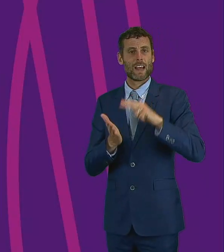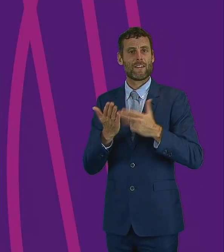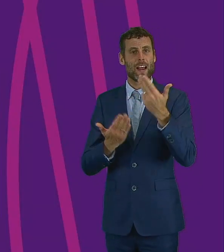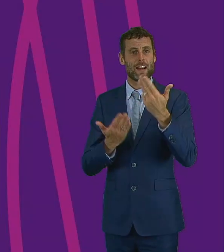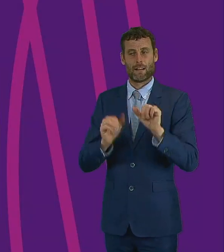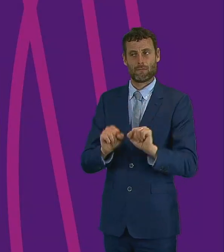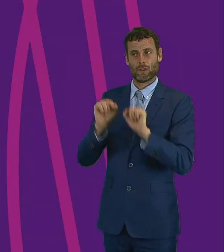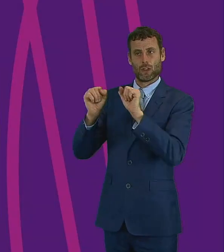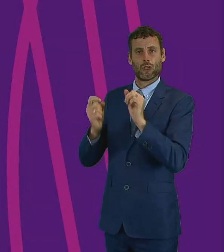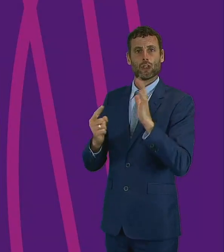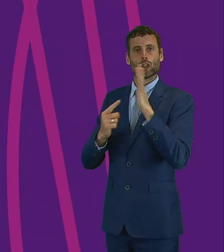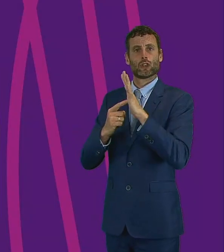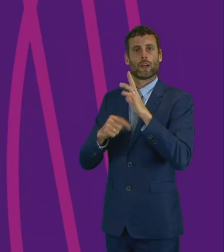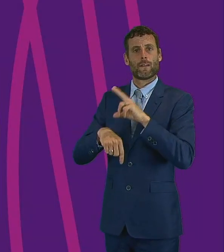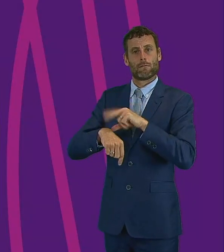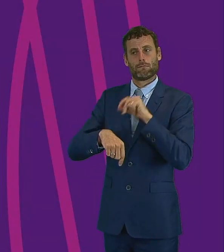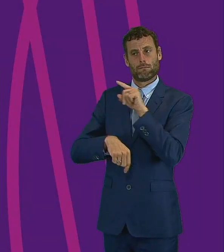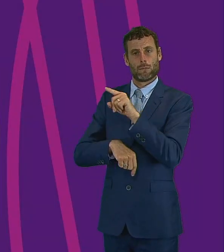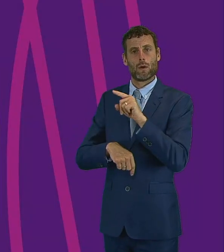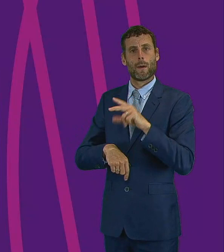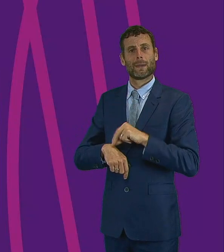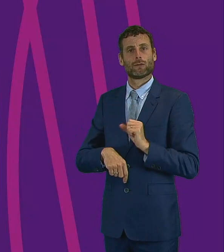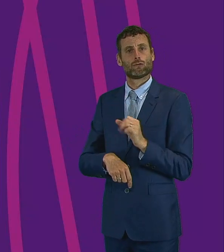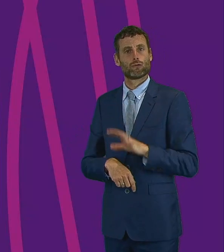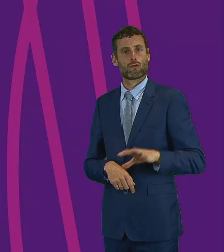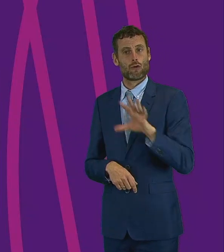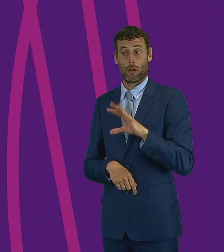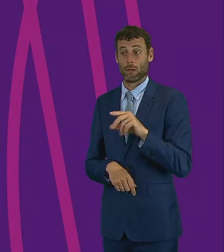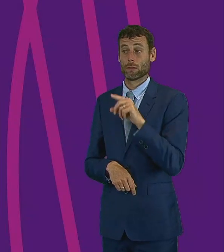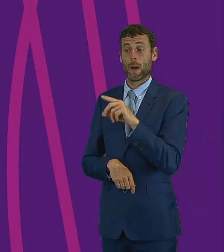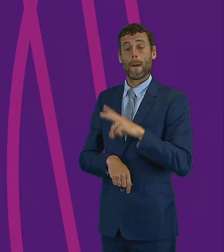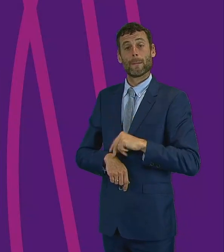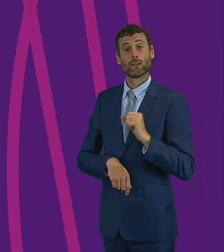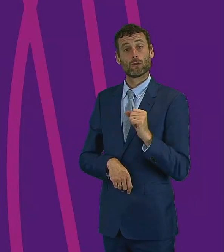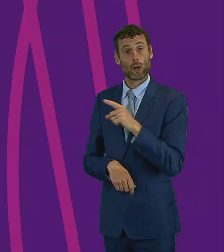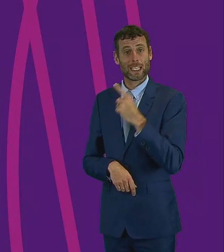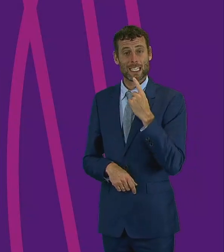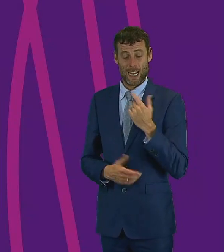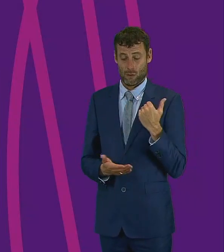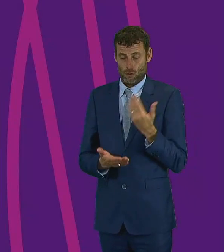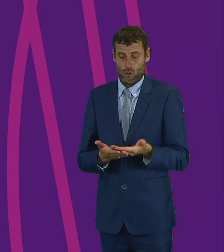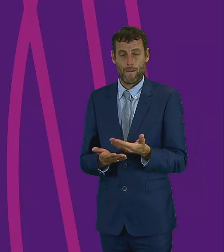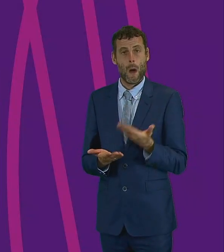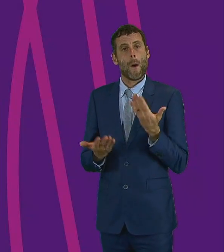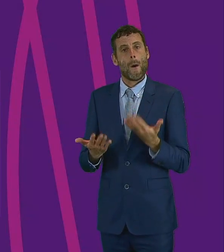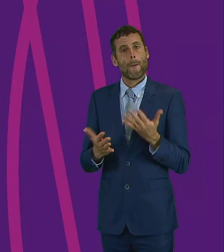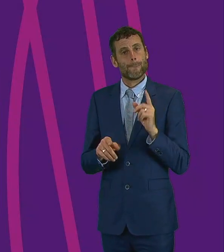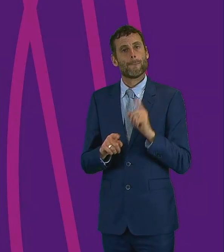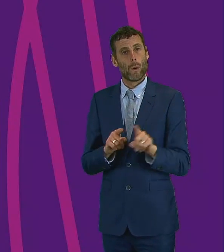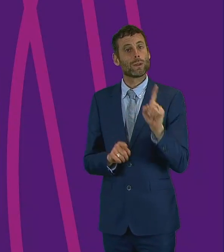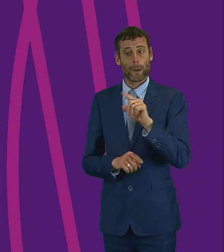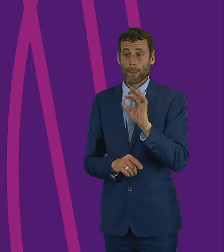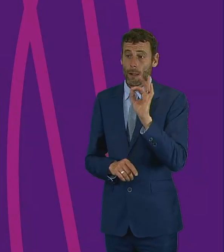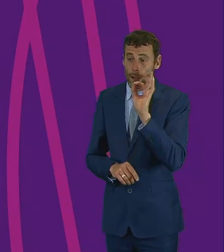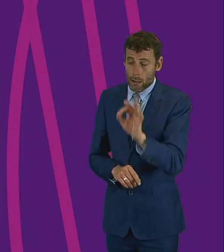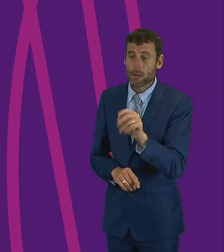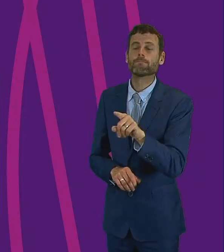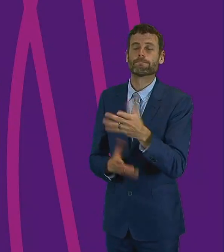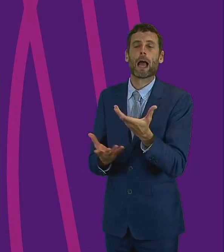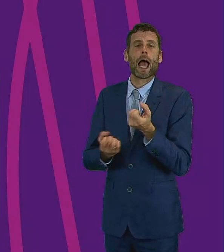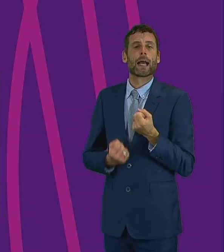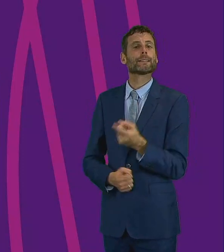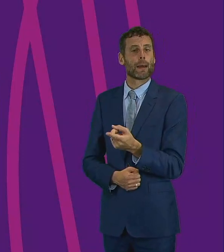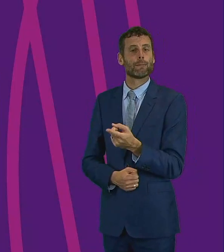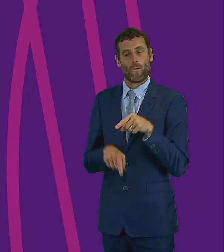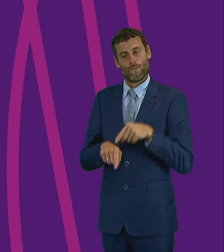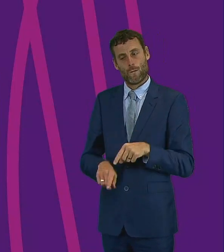Chief Constable and Police Scotland. And Police Scotland have indicated that to date the vast majority of people are, as we would expect, complying with the